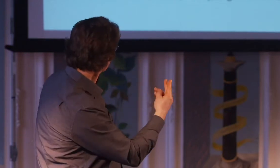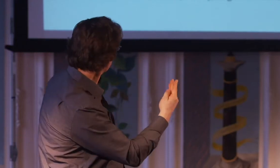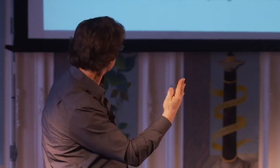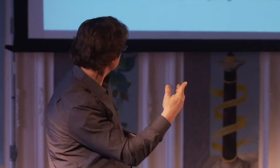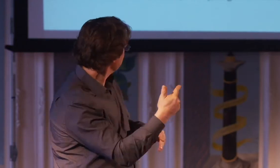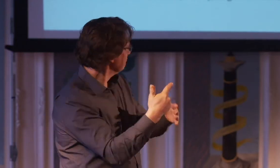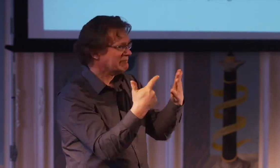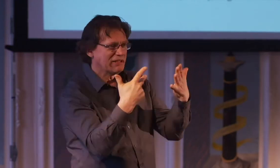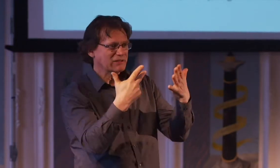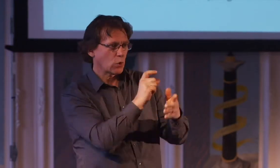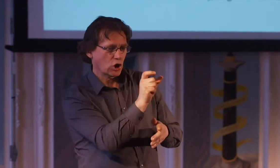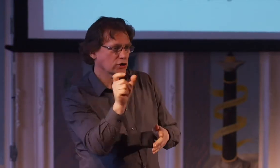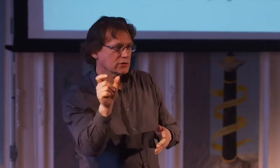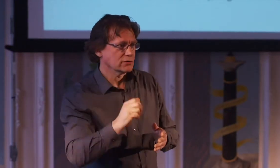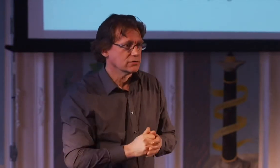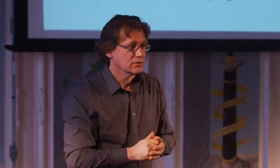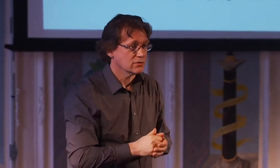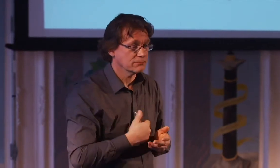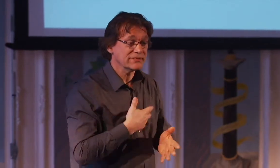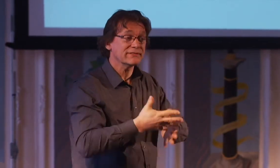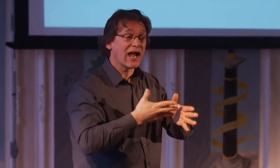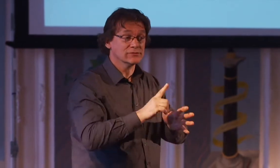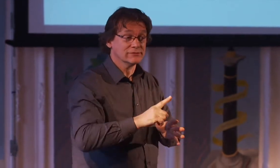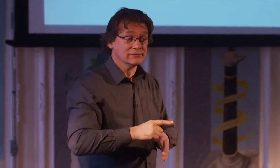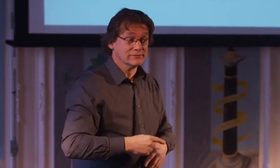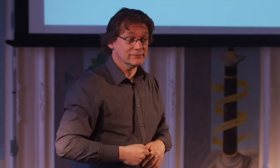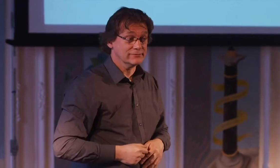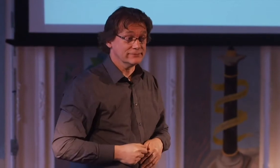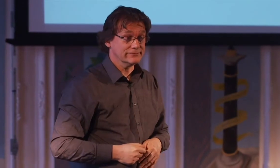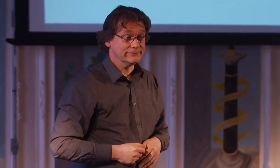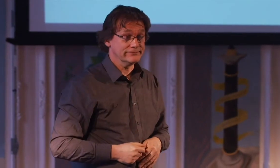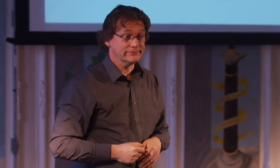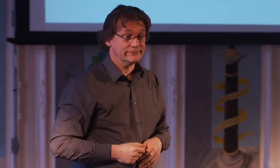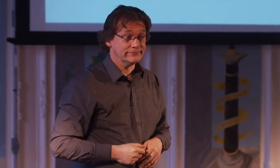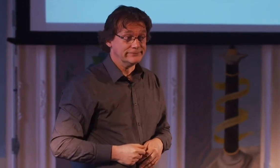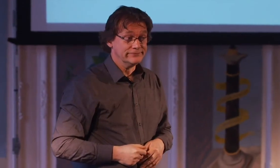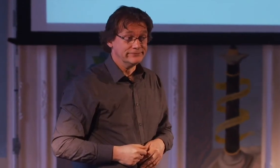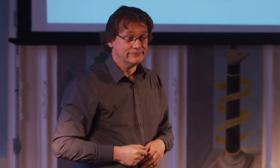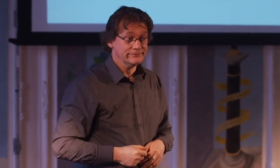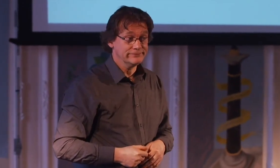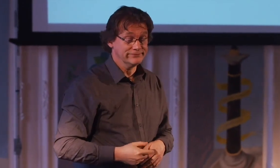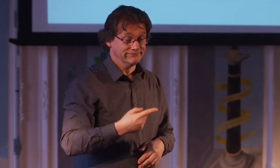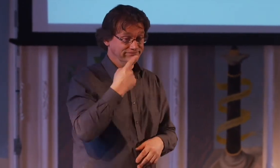you for a long time." So that's a considerable number of words, but let me show you how that works in sign language.